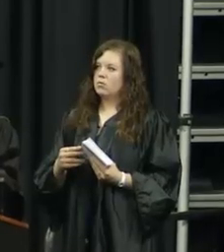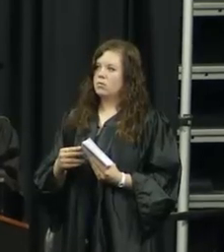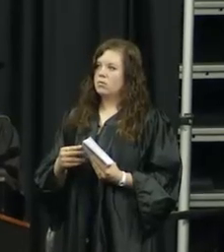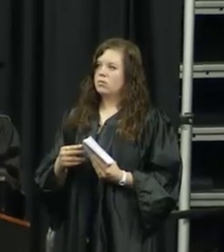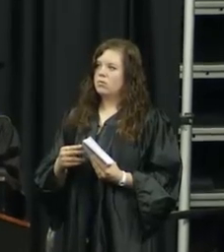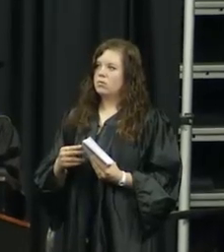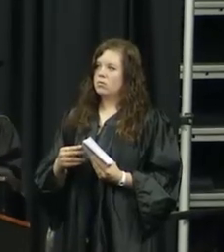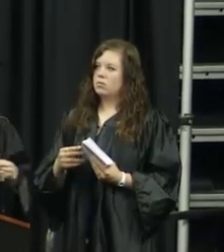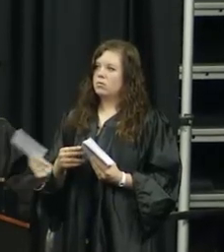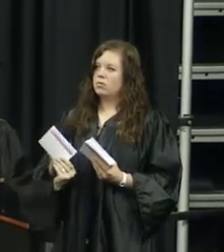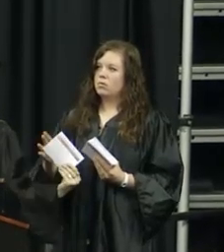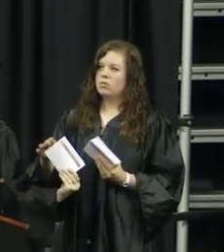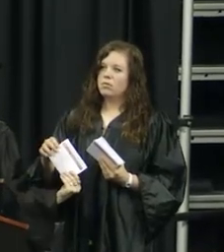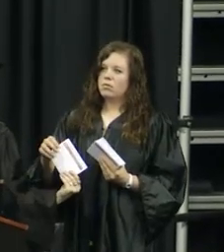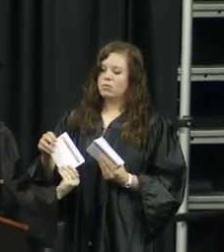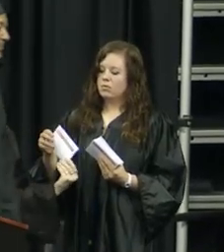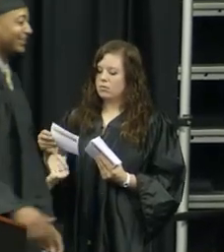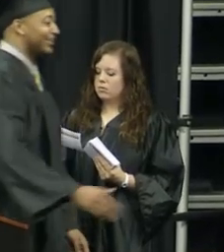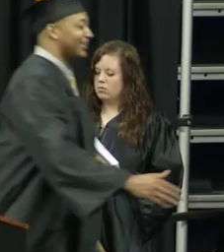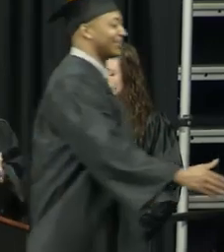Jathan Dazzi.